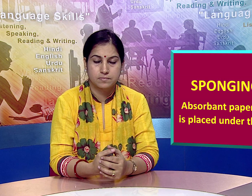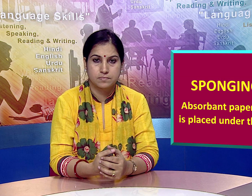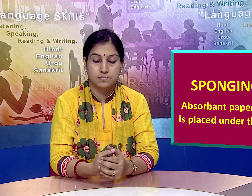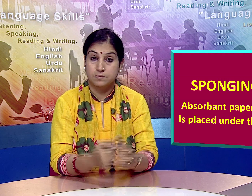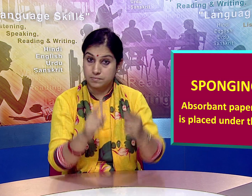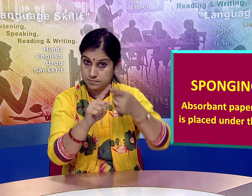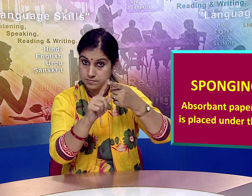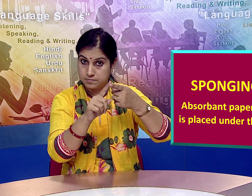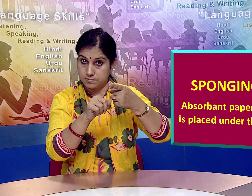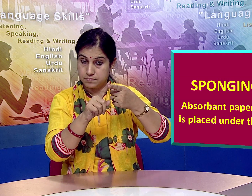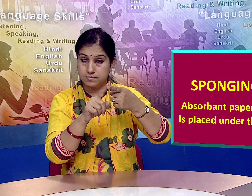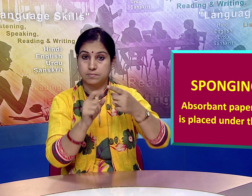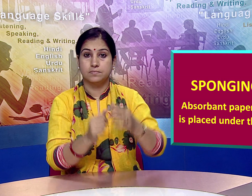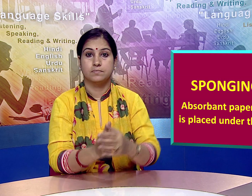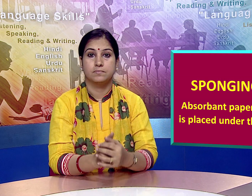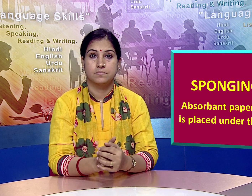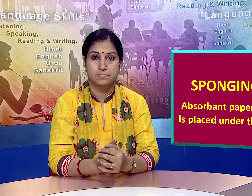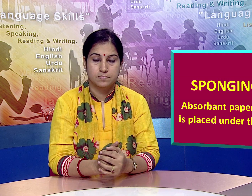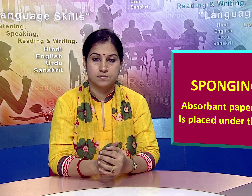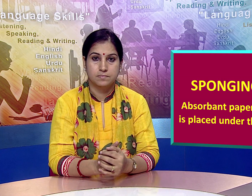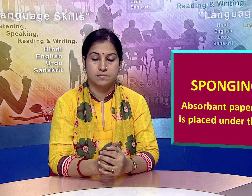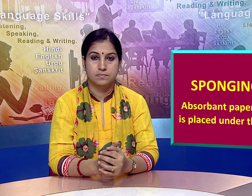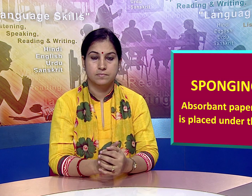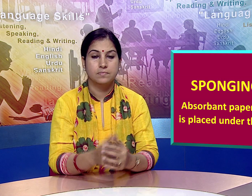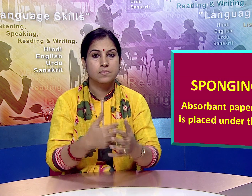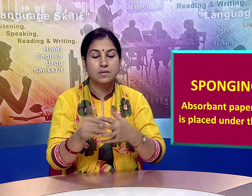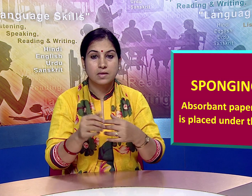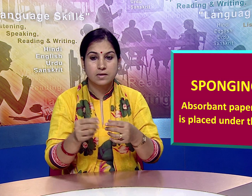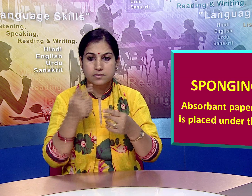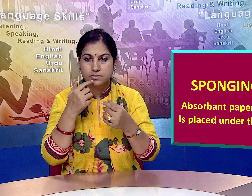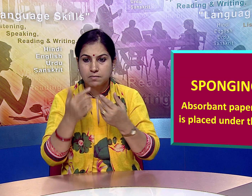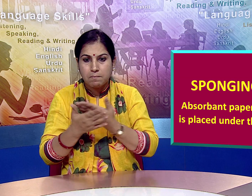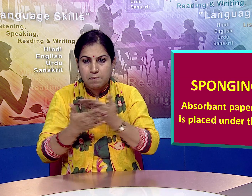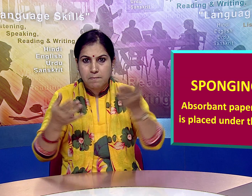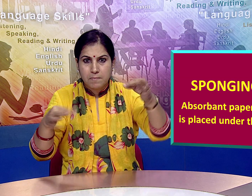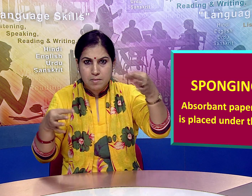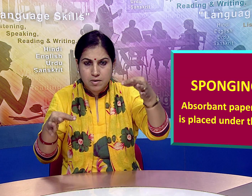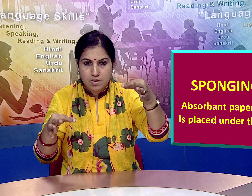In sponging, an absorbent paper or fabric